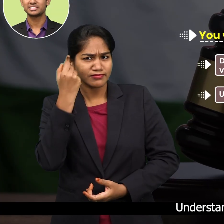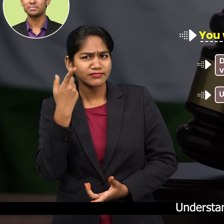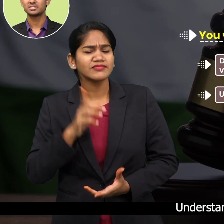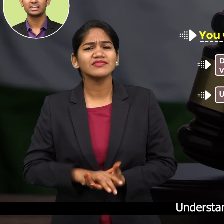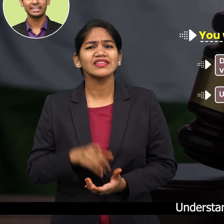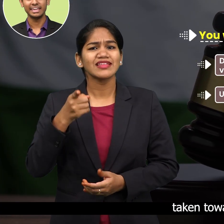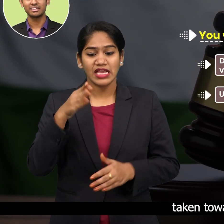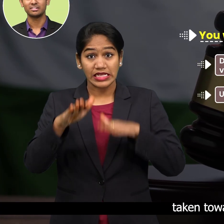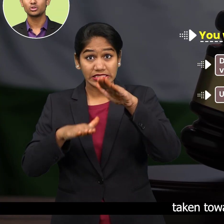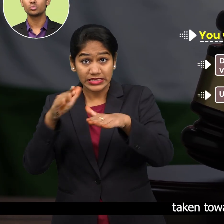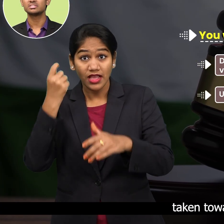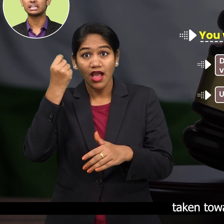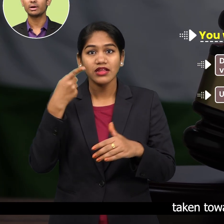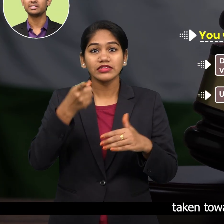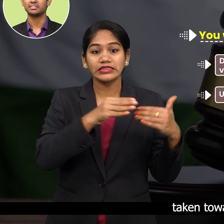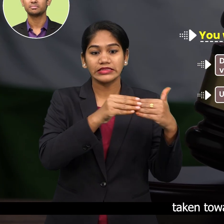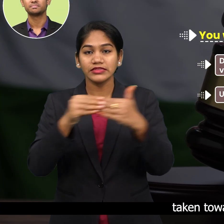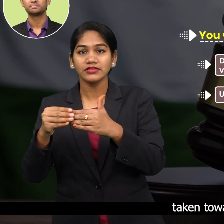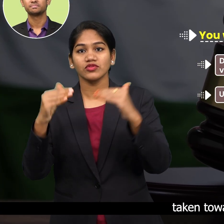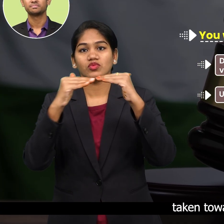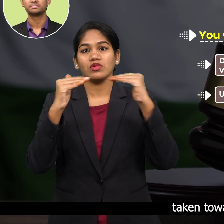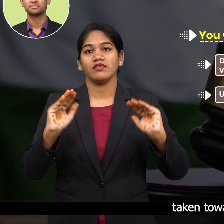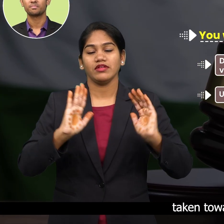Understand the steps taken towards equality.